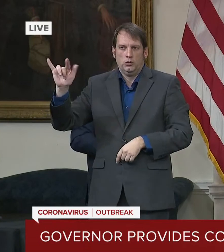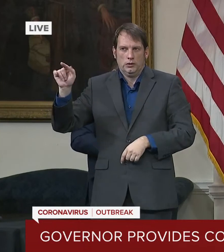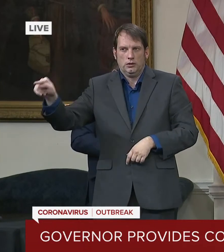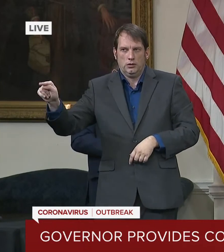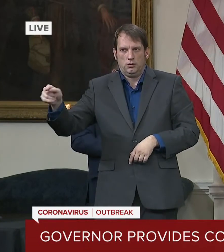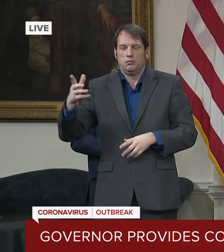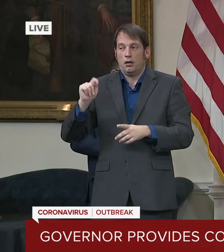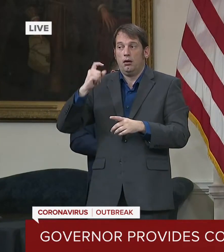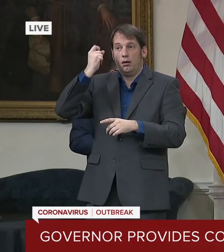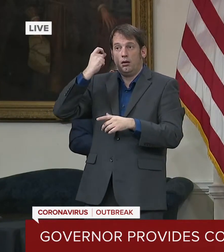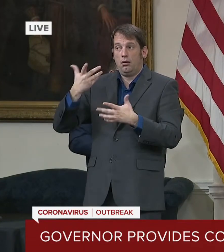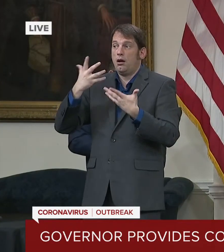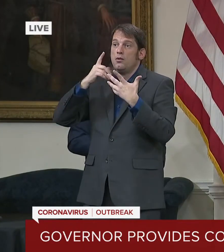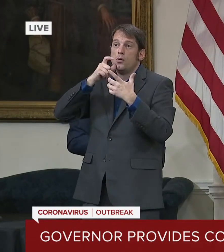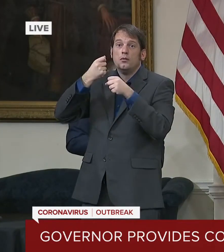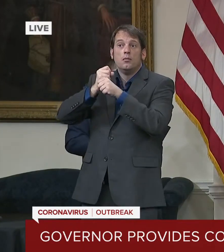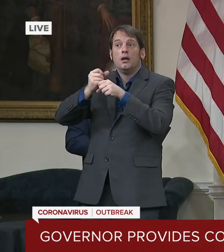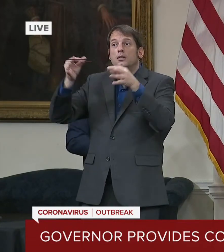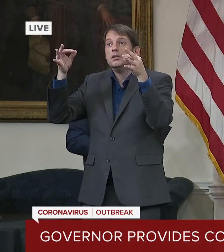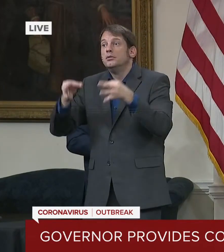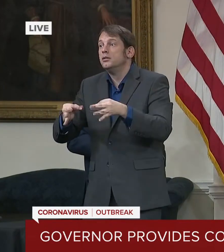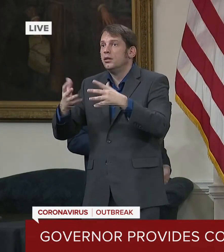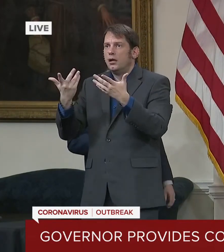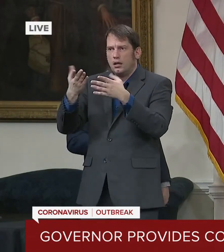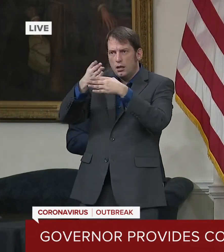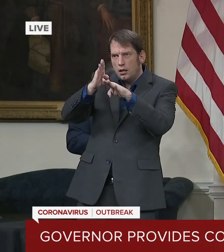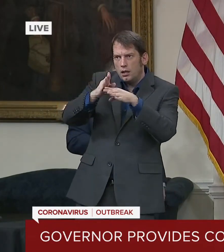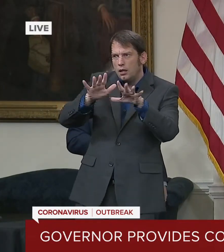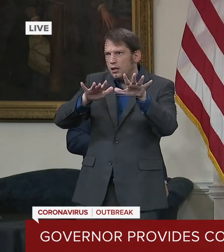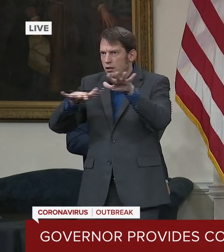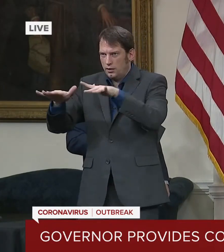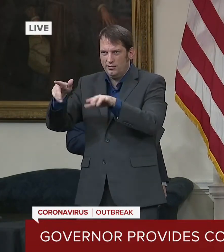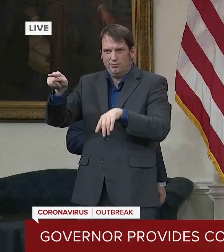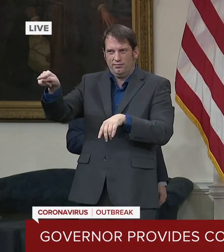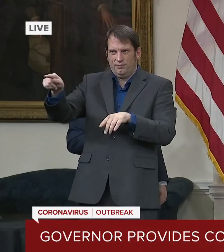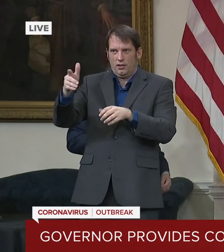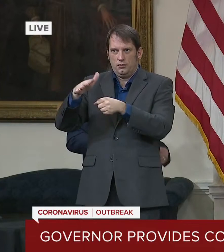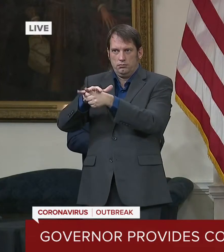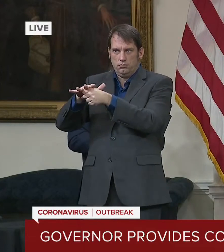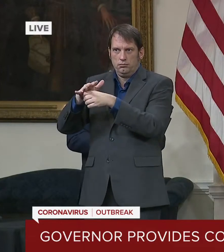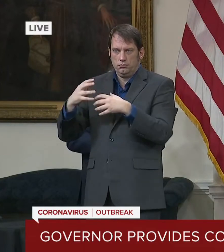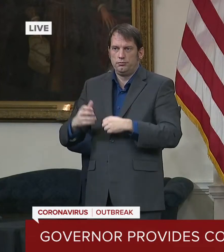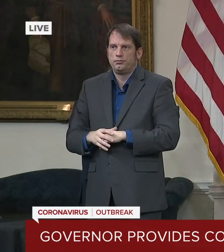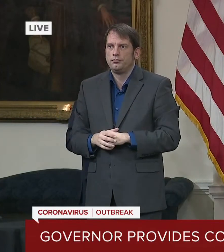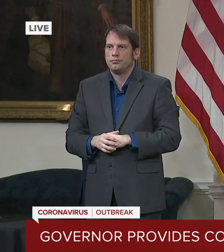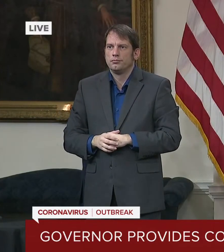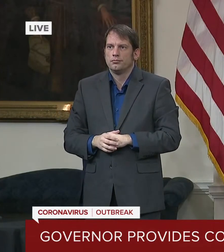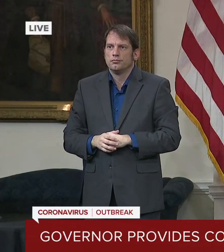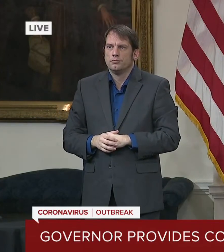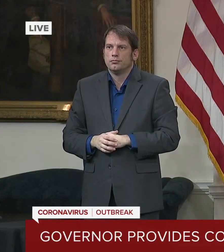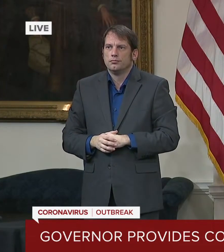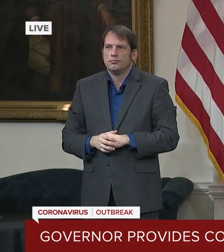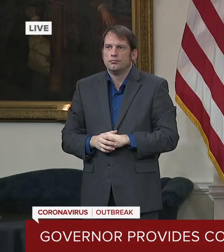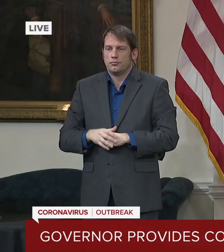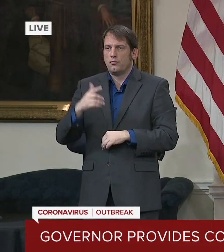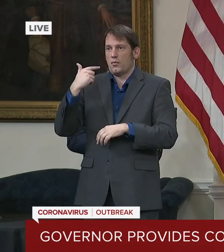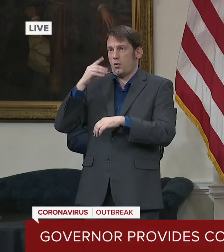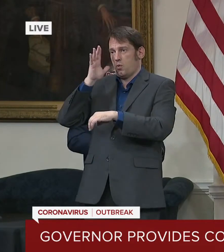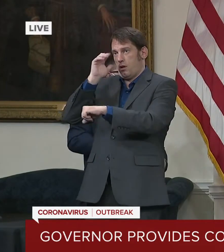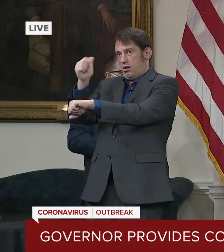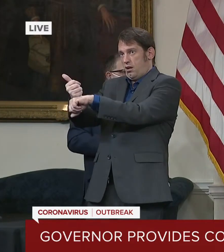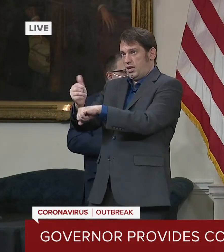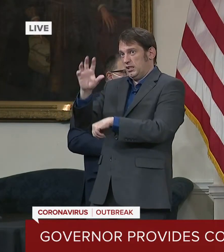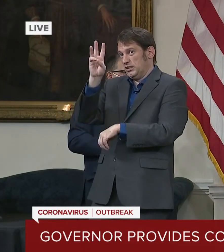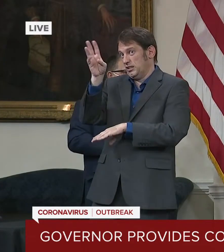going to be eligible in their local county health department. But when we stand up the Six Flags site, drive-through site